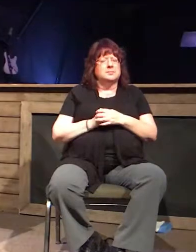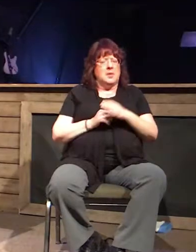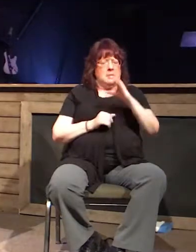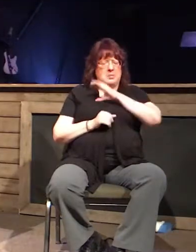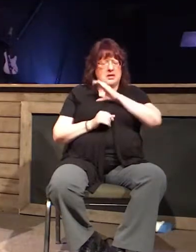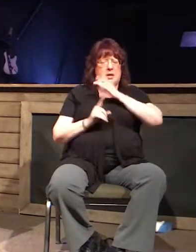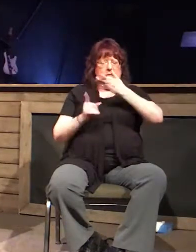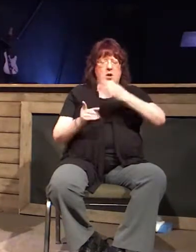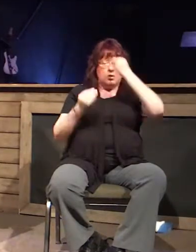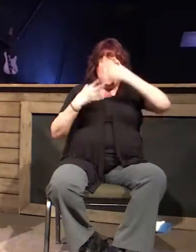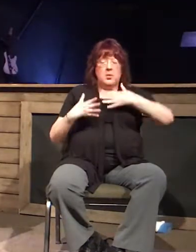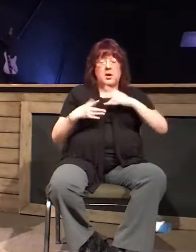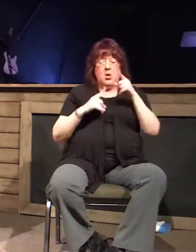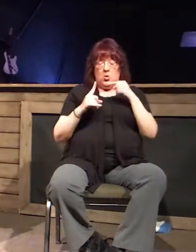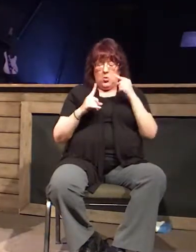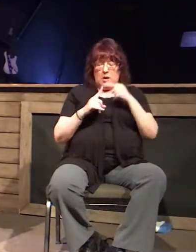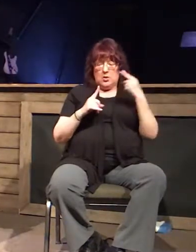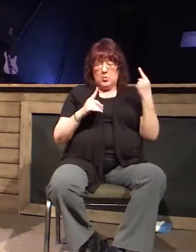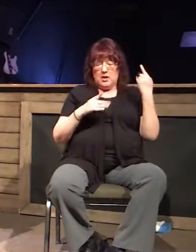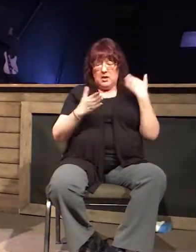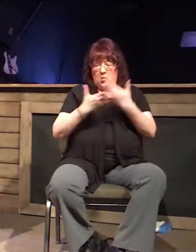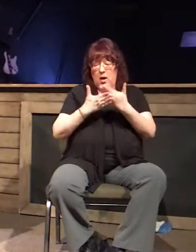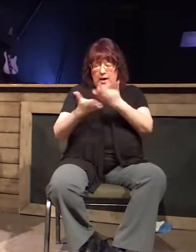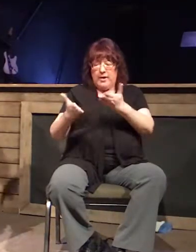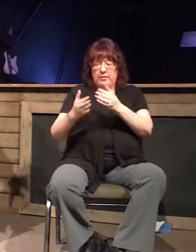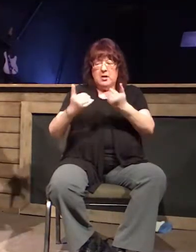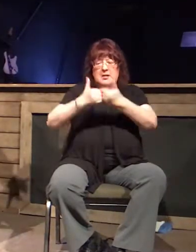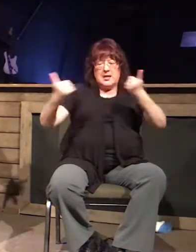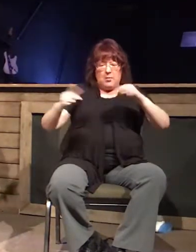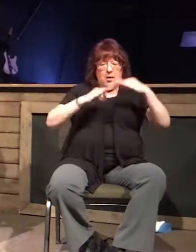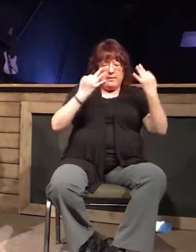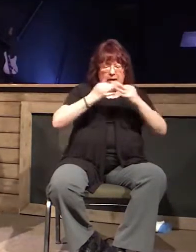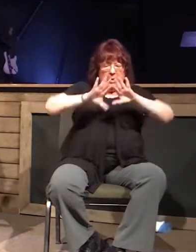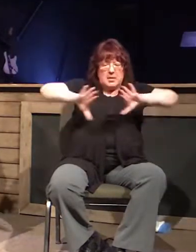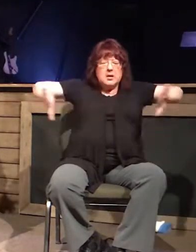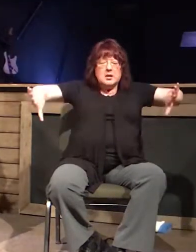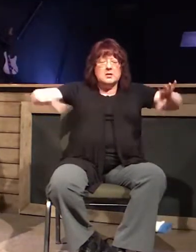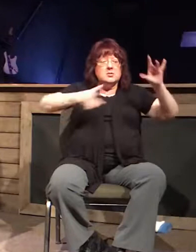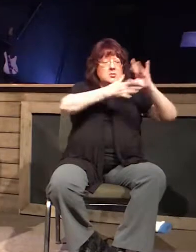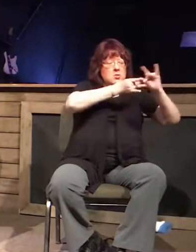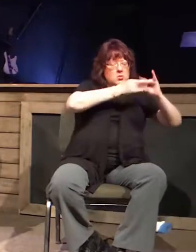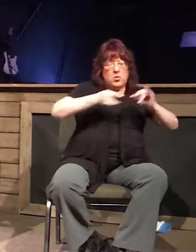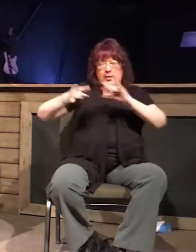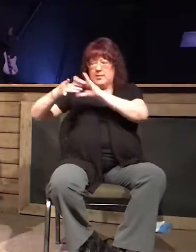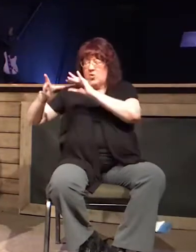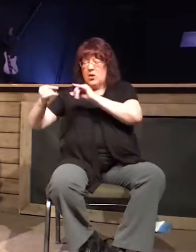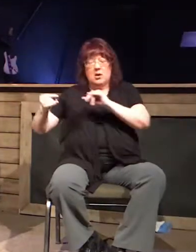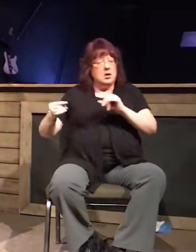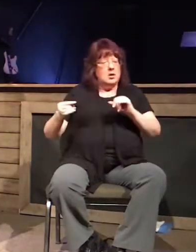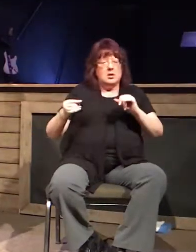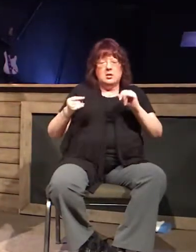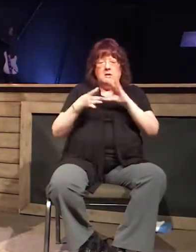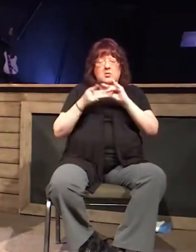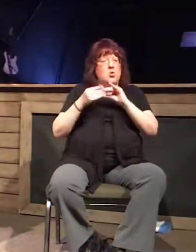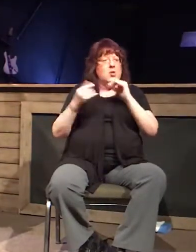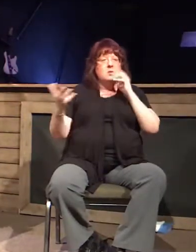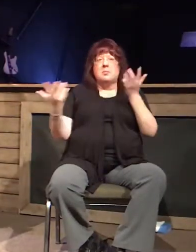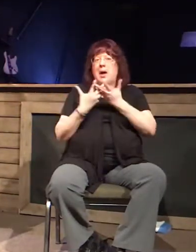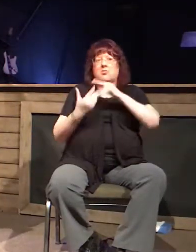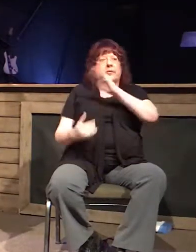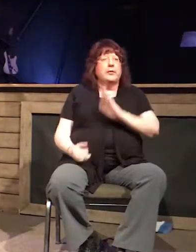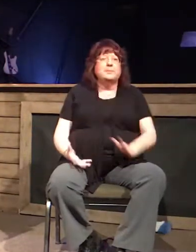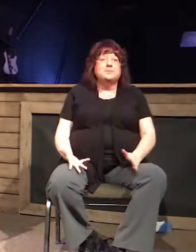police officers there told me, he said, "When we come on a scene like this, we separate families so we can get the story." He said, "Rarely do their stories ever